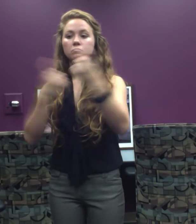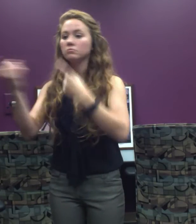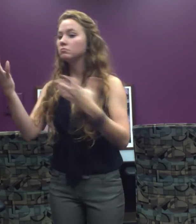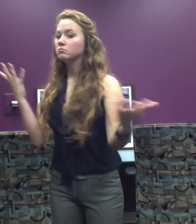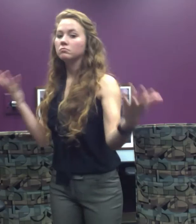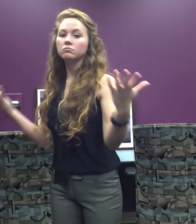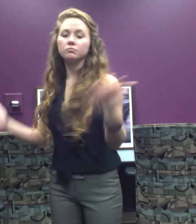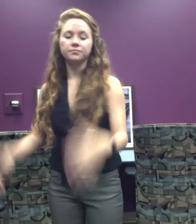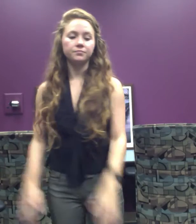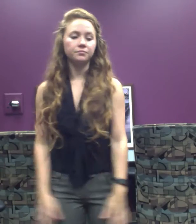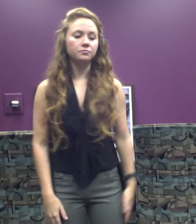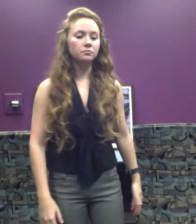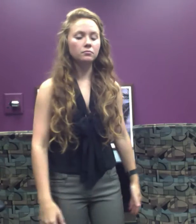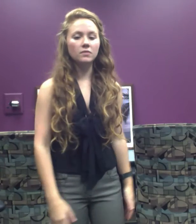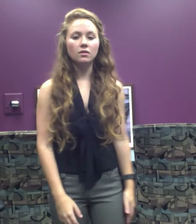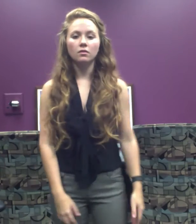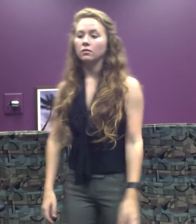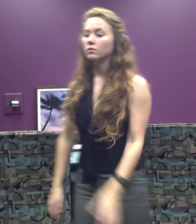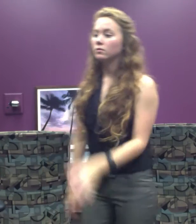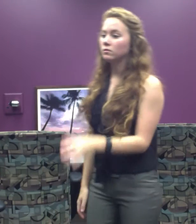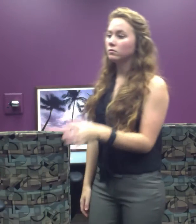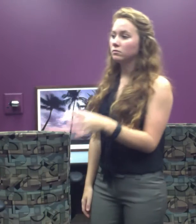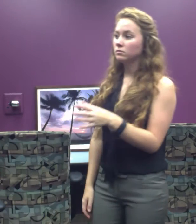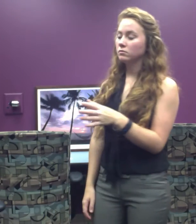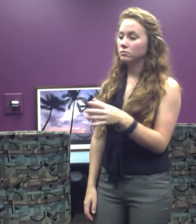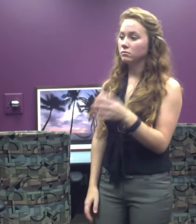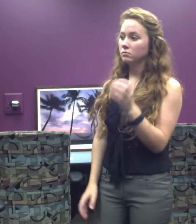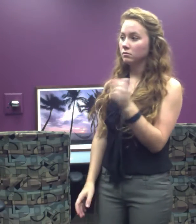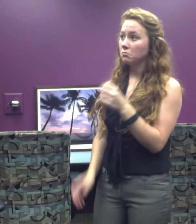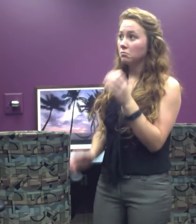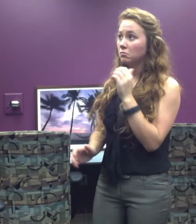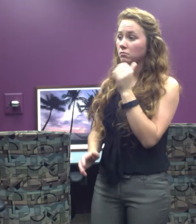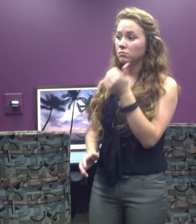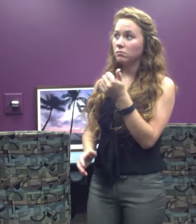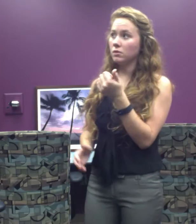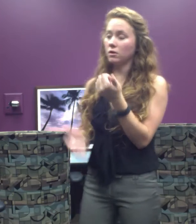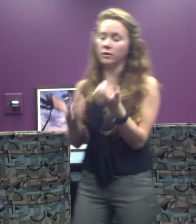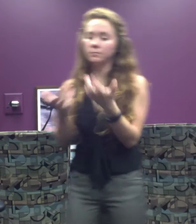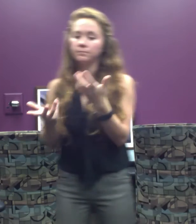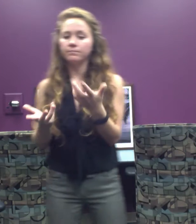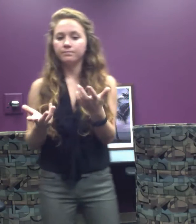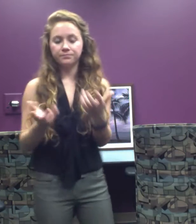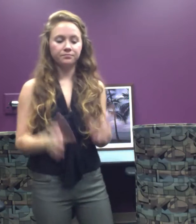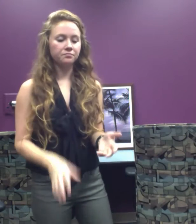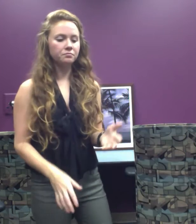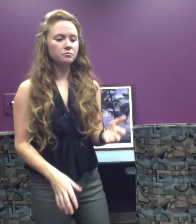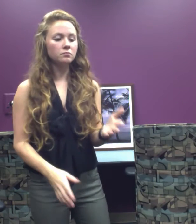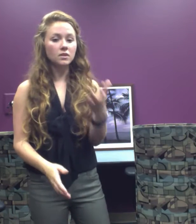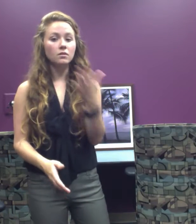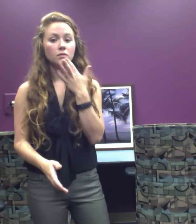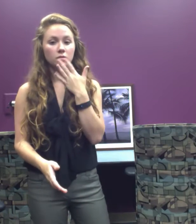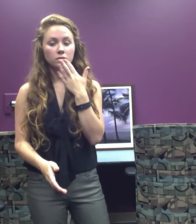Now remember, I'm asking for it in color. Any colors, they can all be red or they can be different colors. But listen